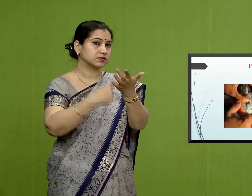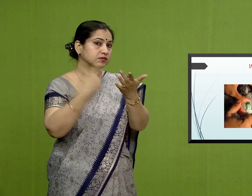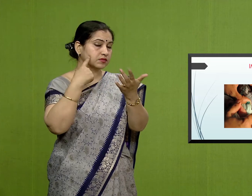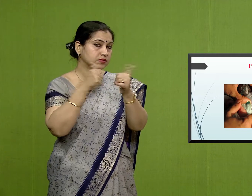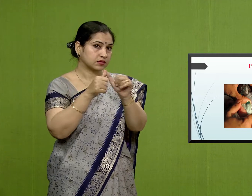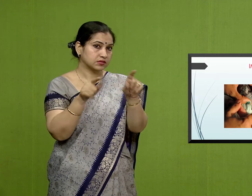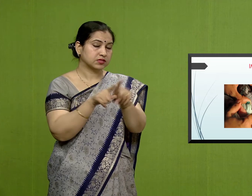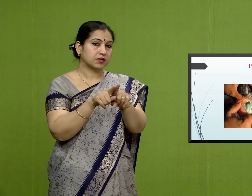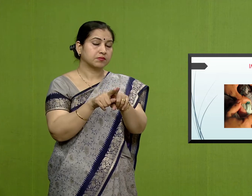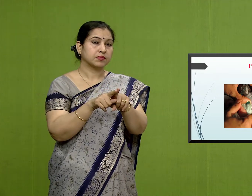pertussis,